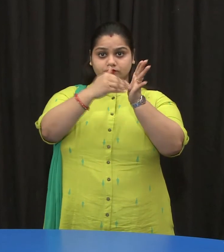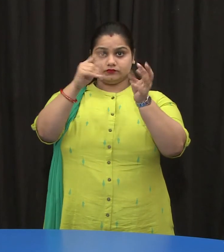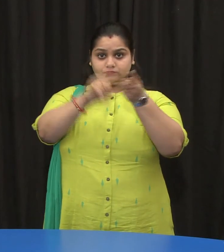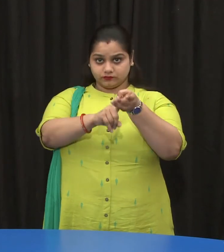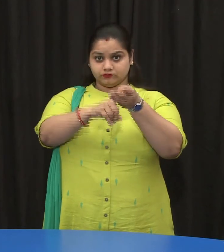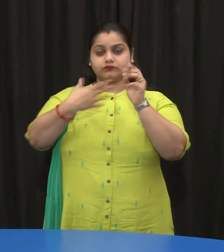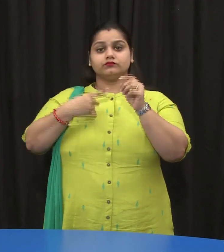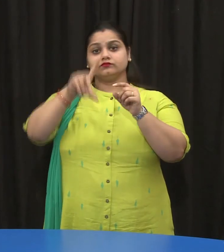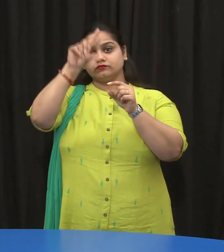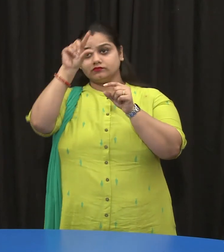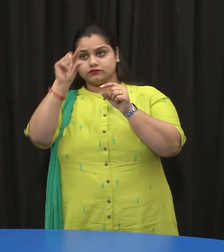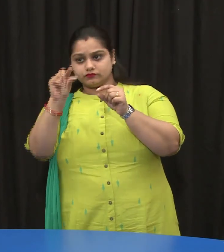decreased font size,